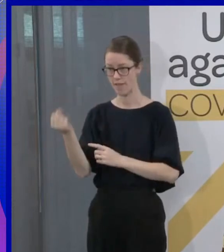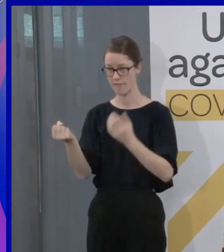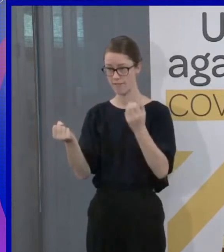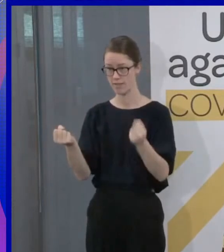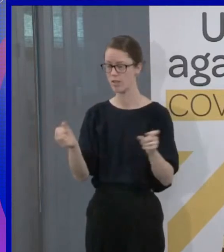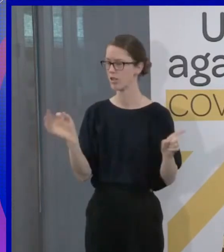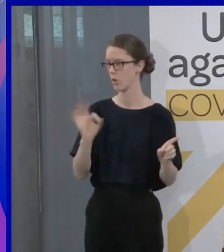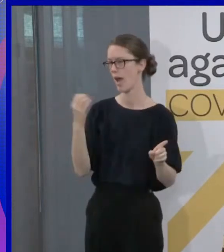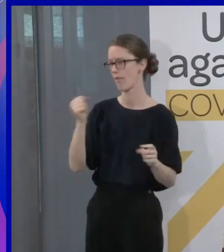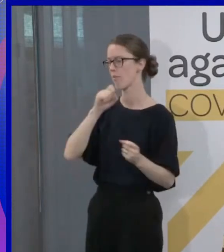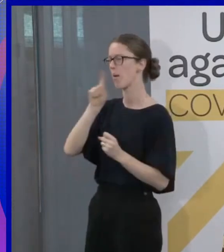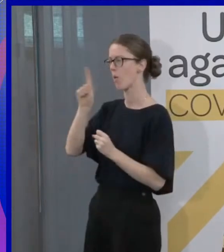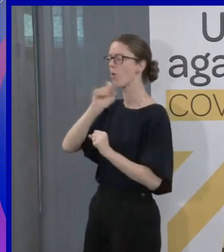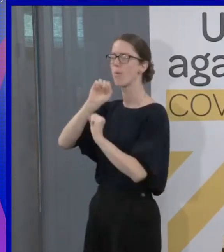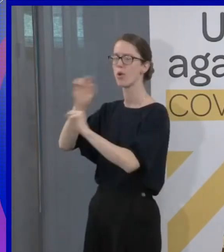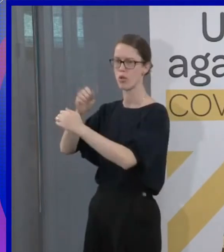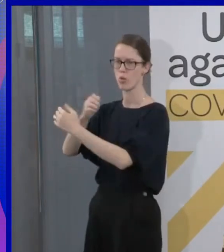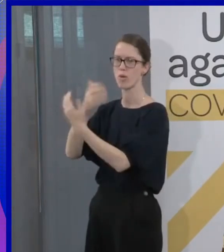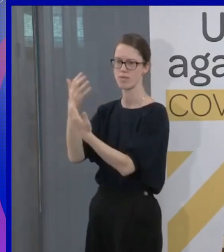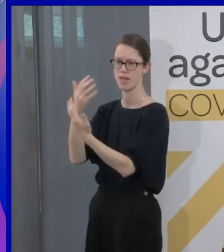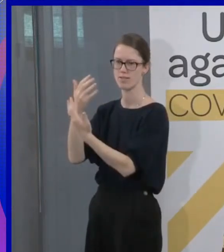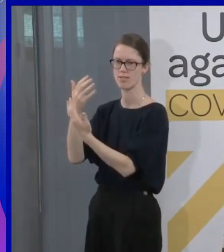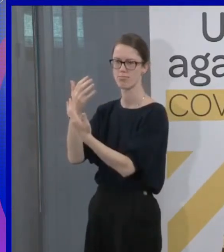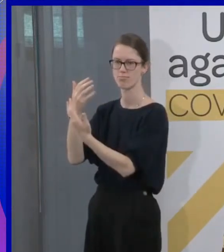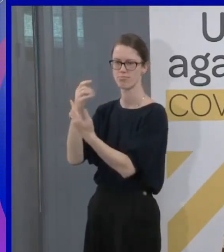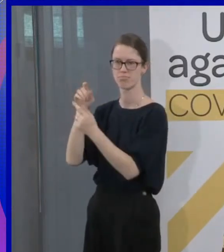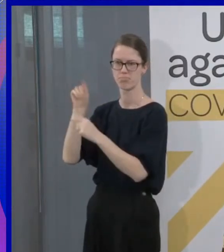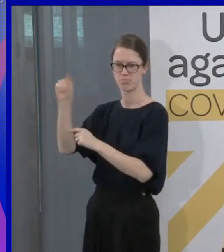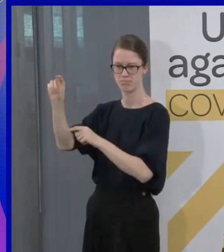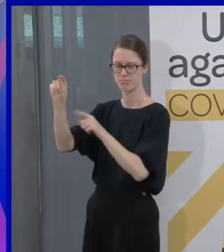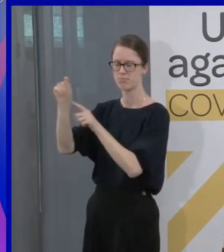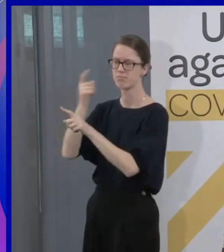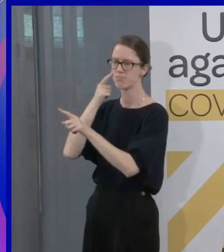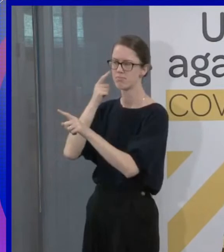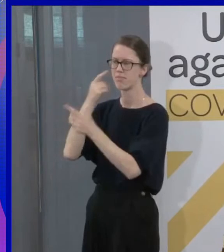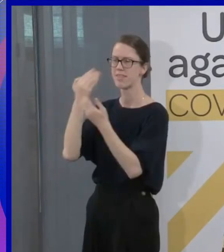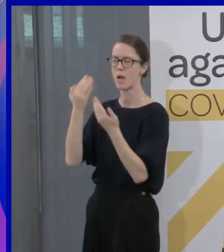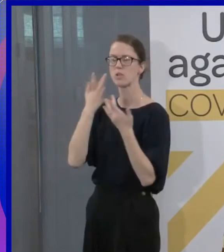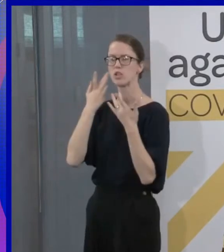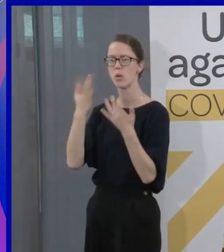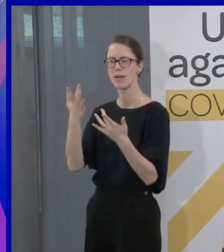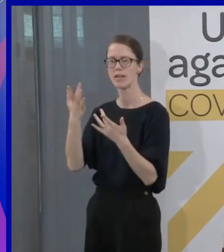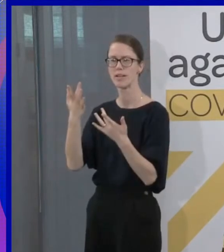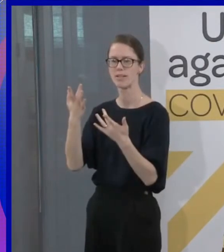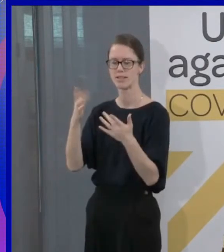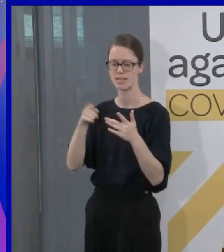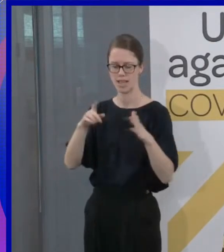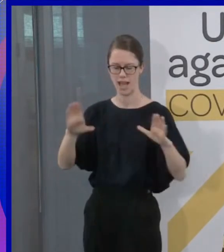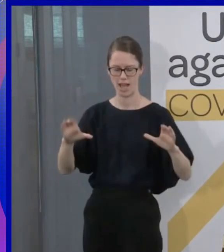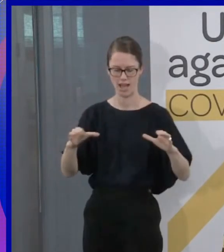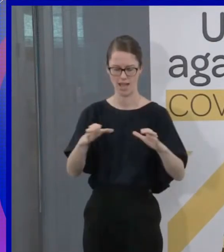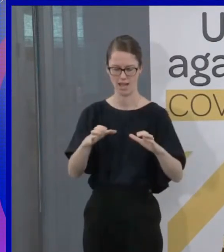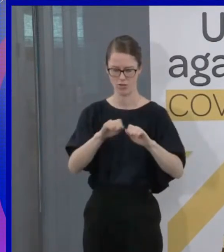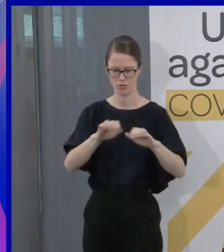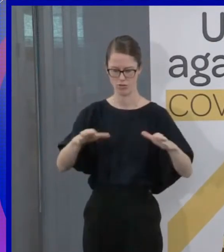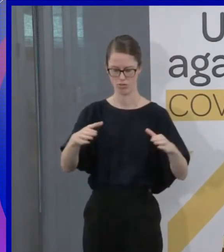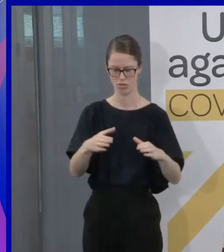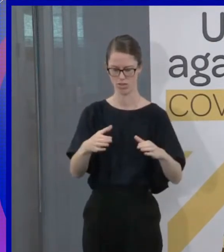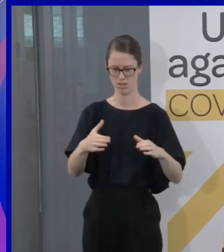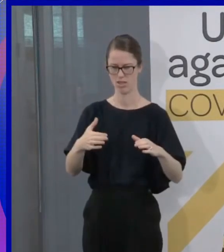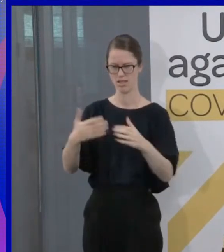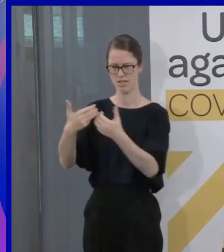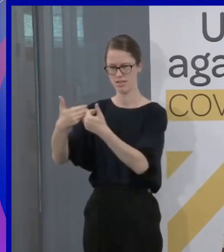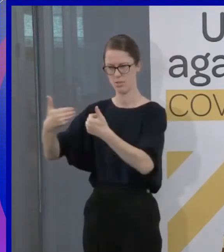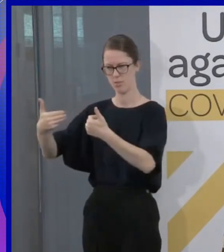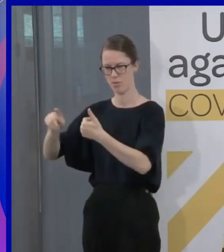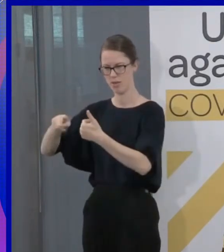latest figures, but we will put that on our website when we do an update, and as you will have seen, we're now describing this outbreak distinctly from all the